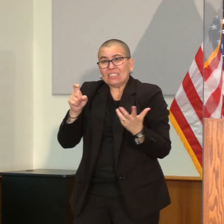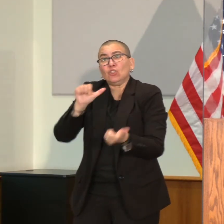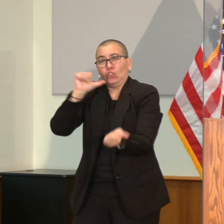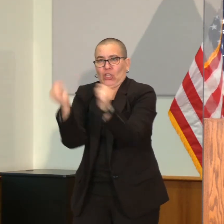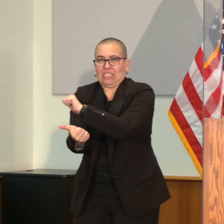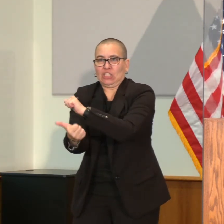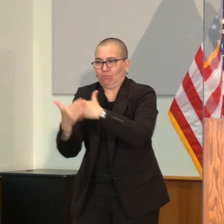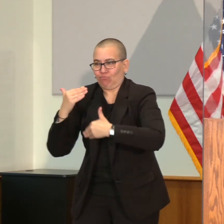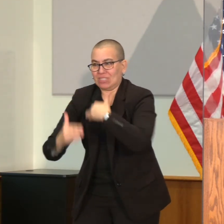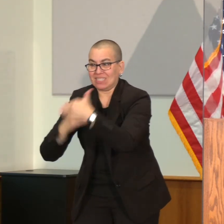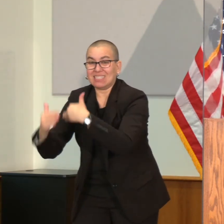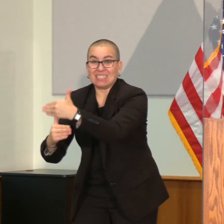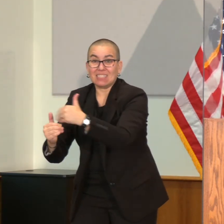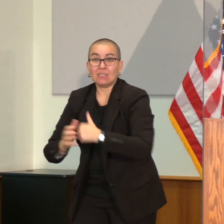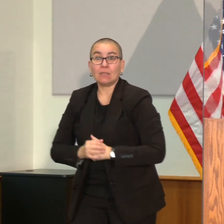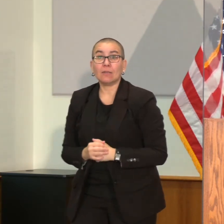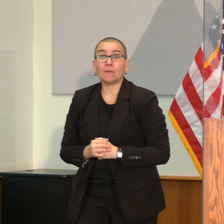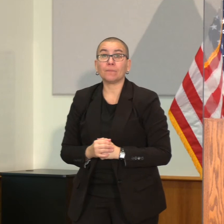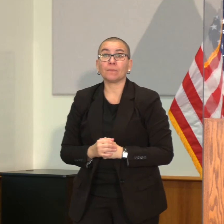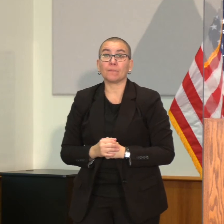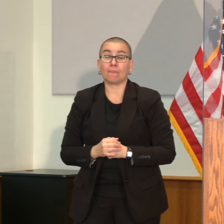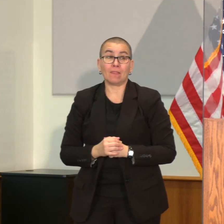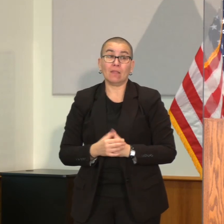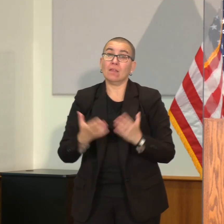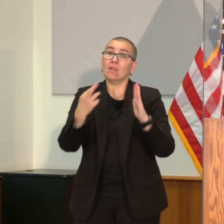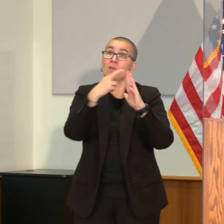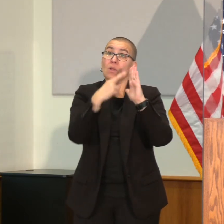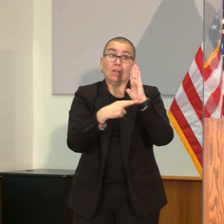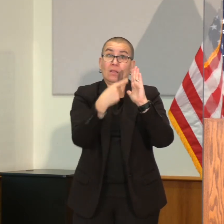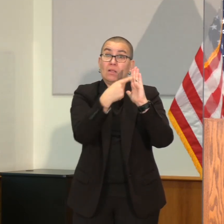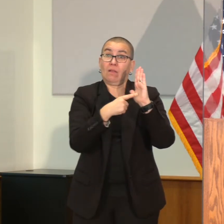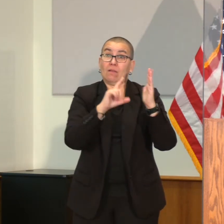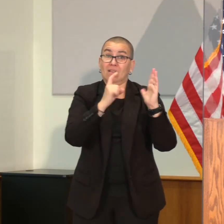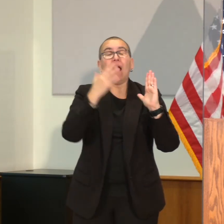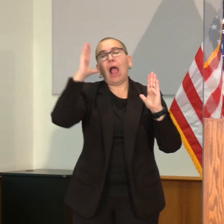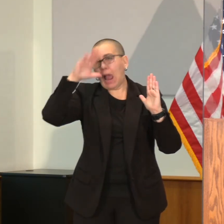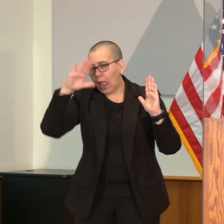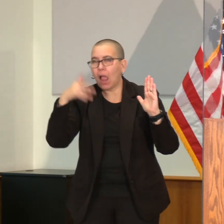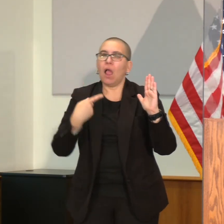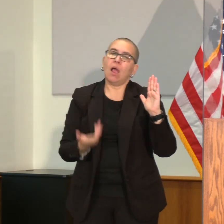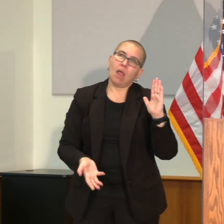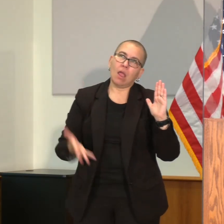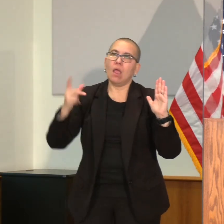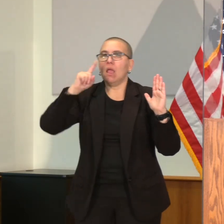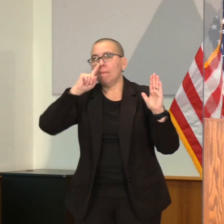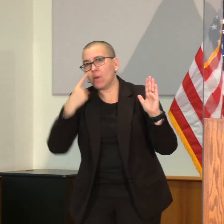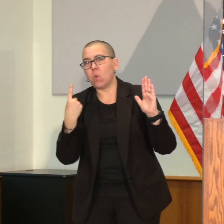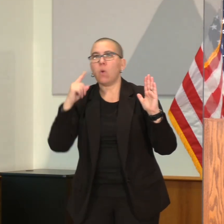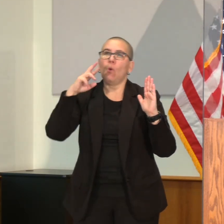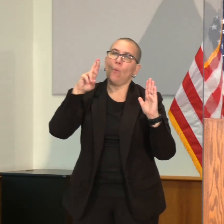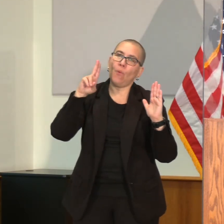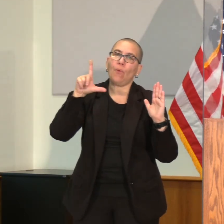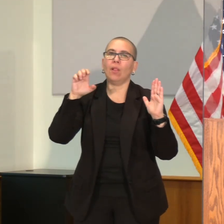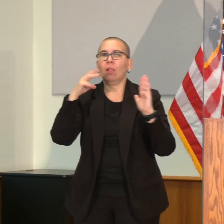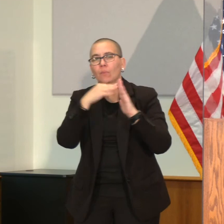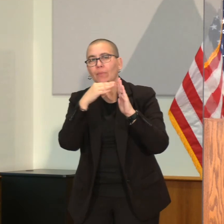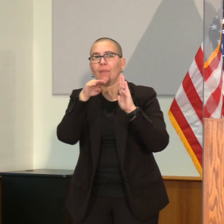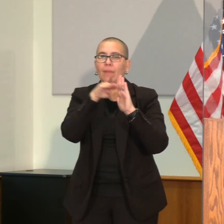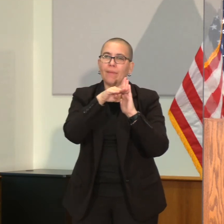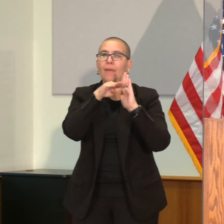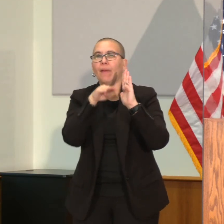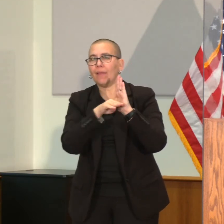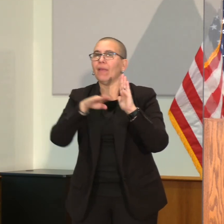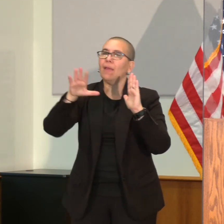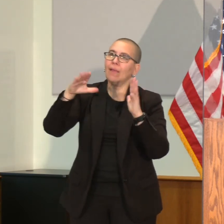Regulatory reform may sound boring to many, but the rules and the accountability system